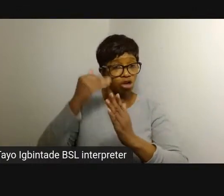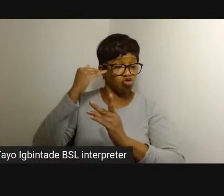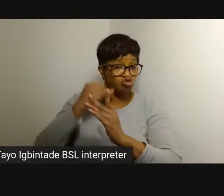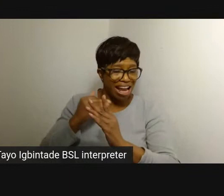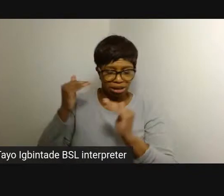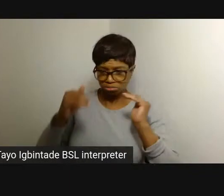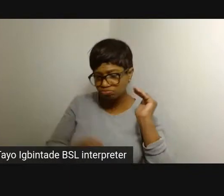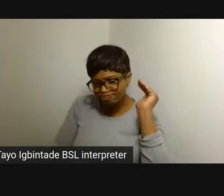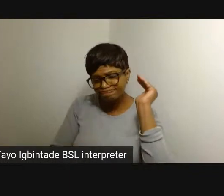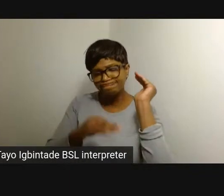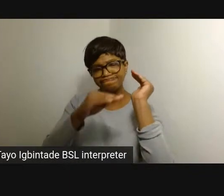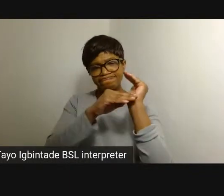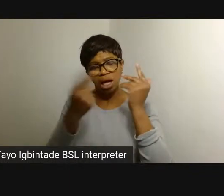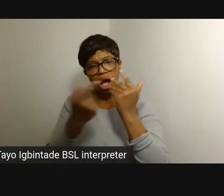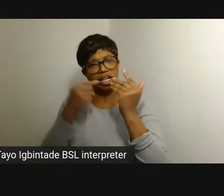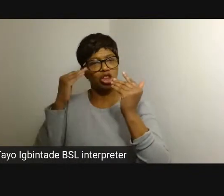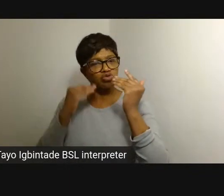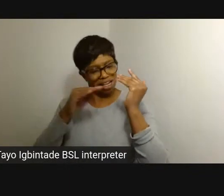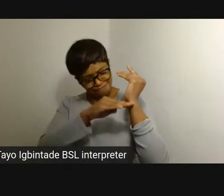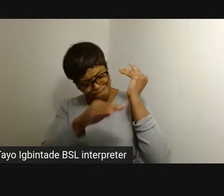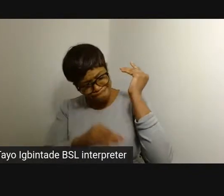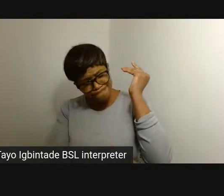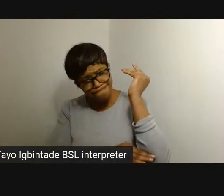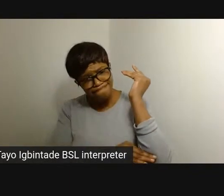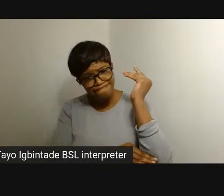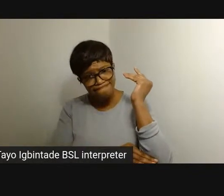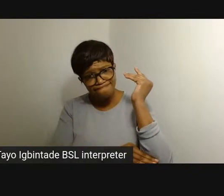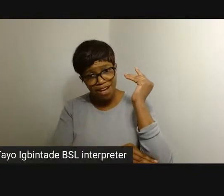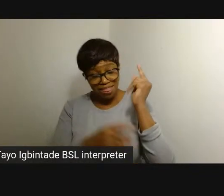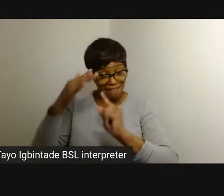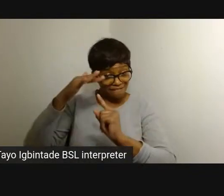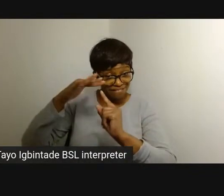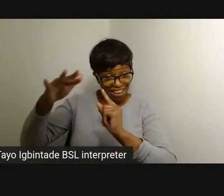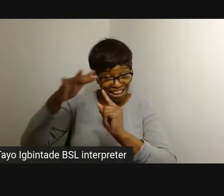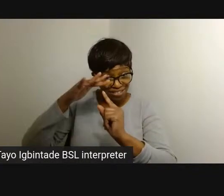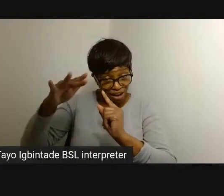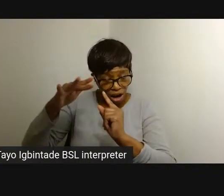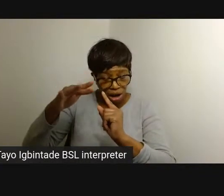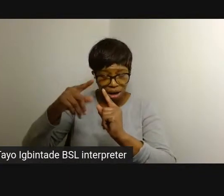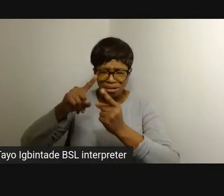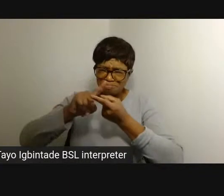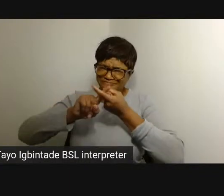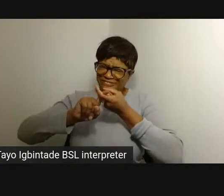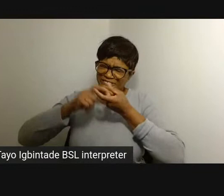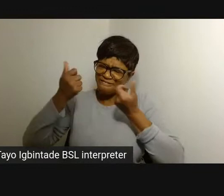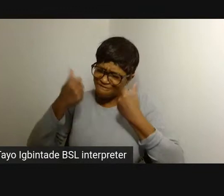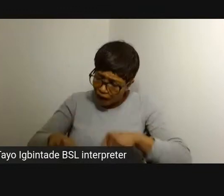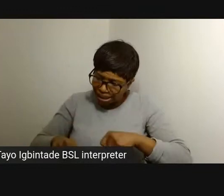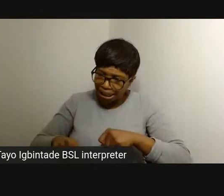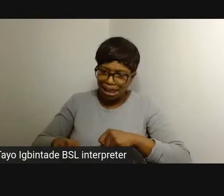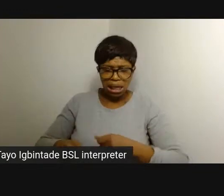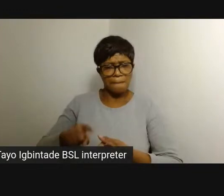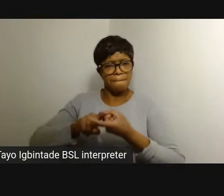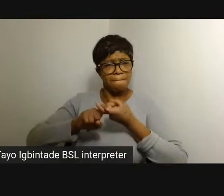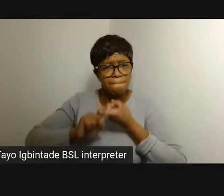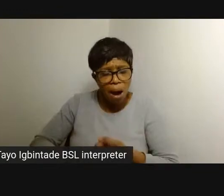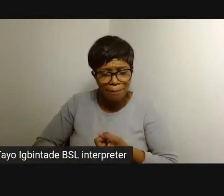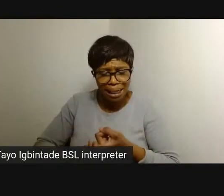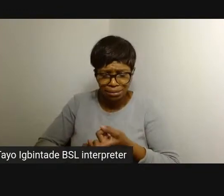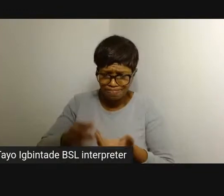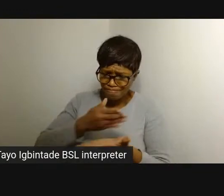superior and another inferior is finally and permanently discredited and